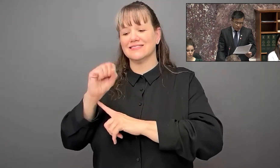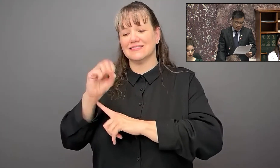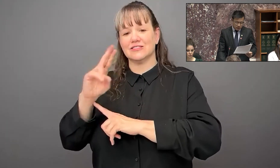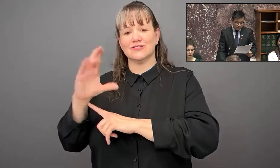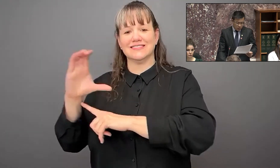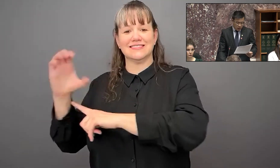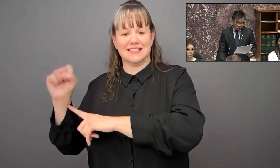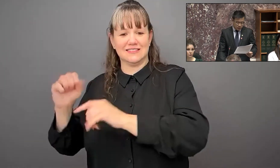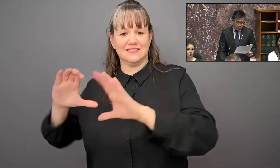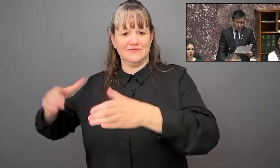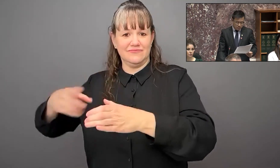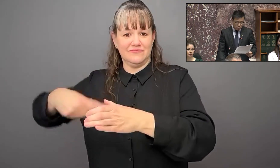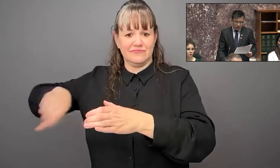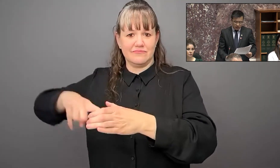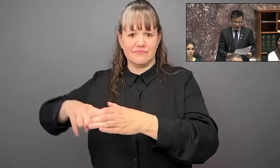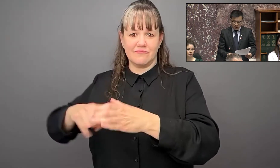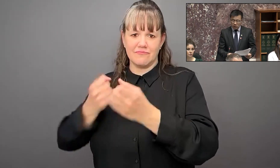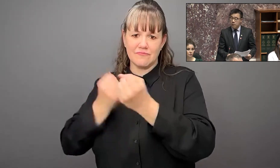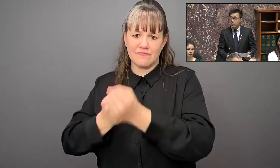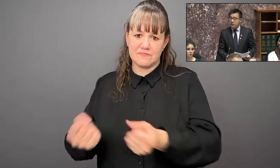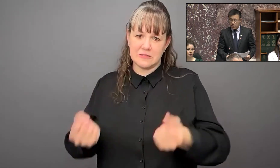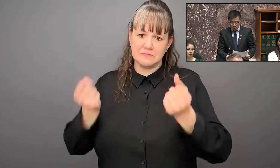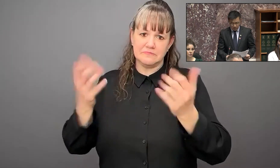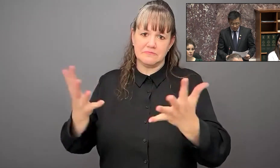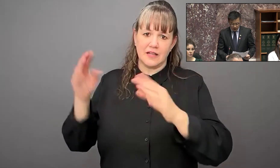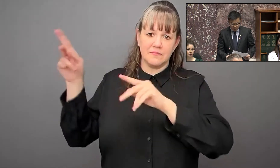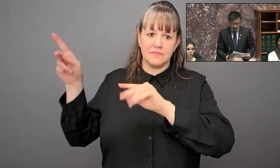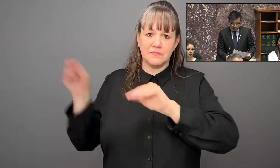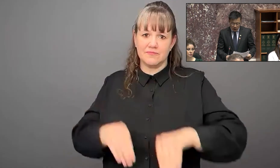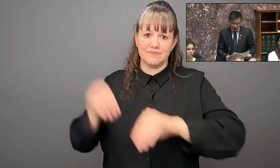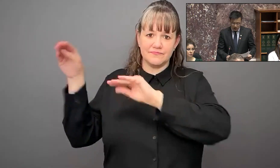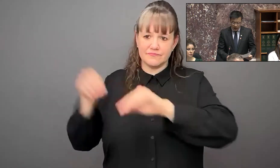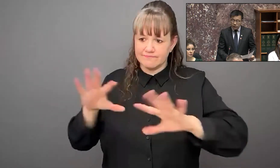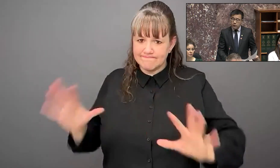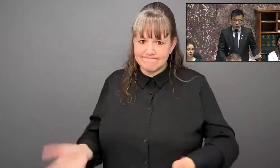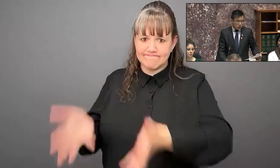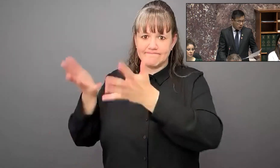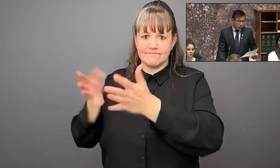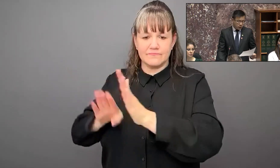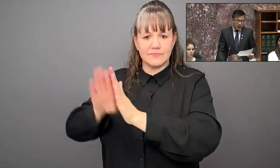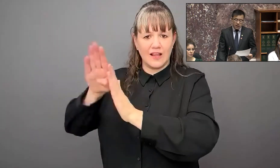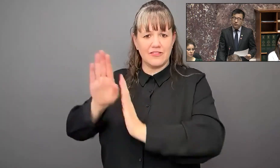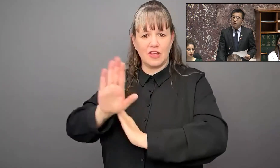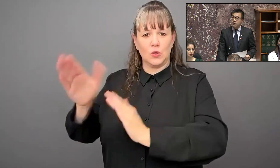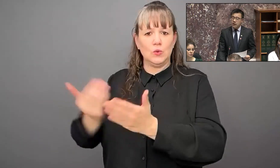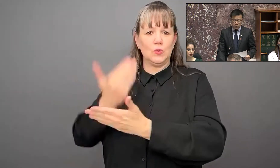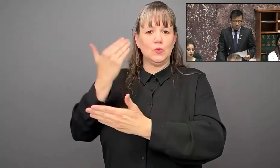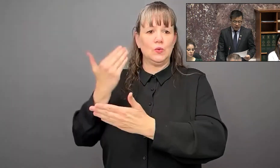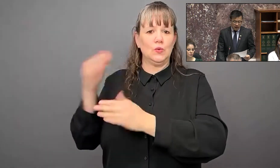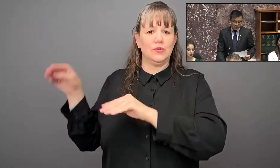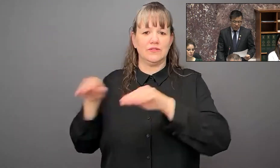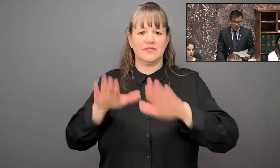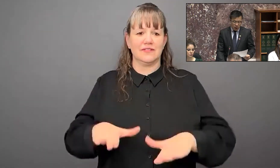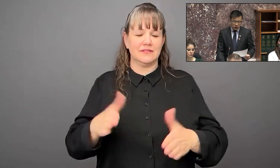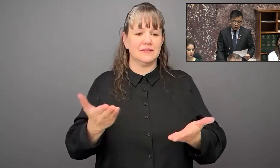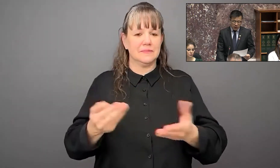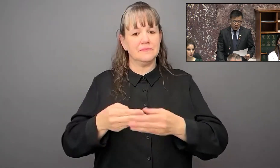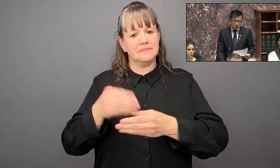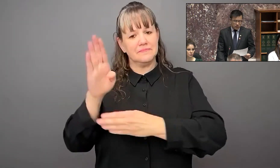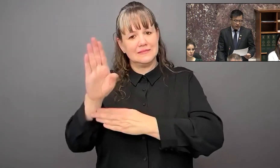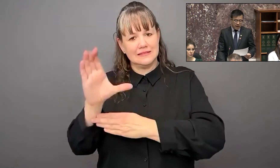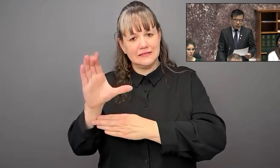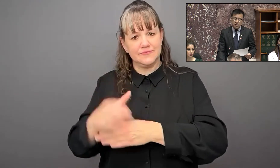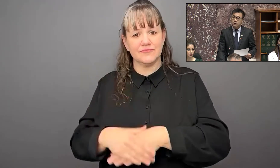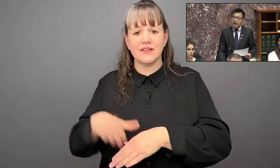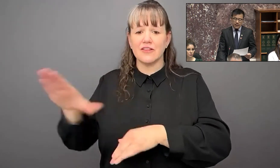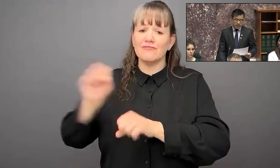of thousands of newcomers build their lives here in BC. Their tireless efforts over the past 50 years have empowered